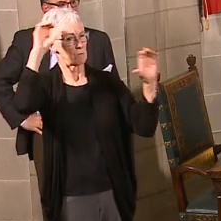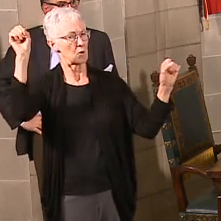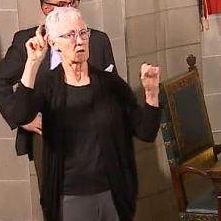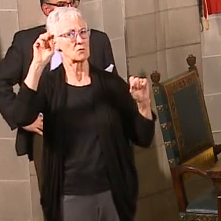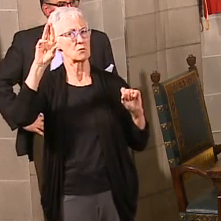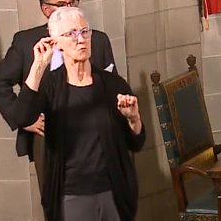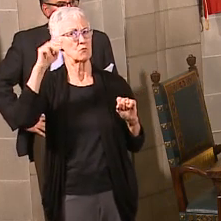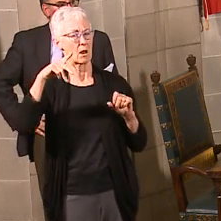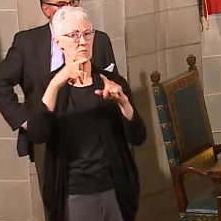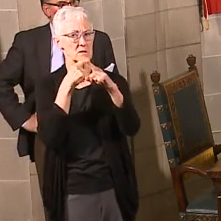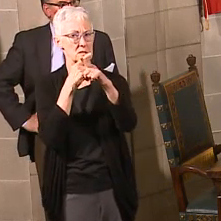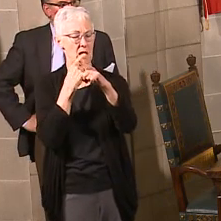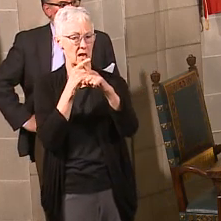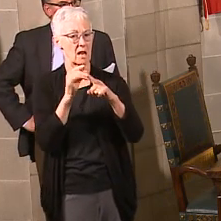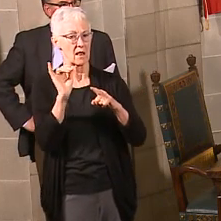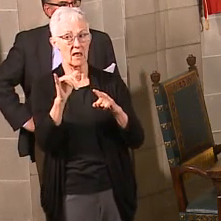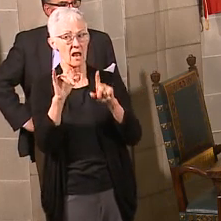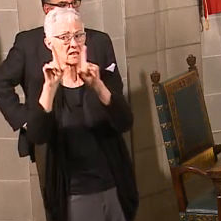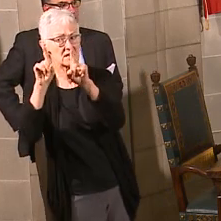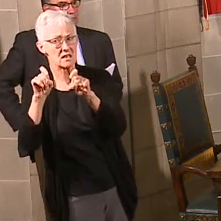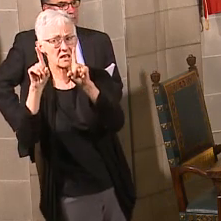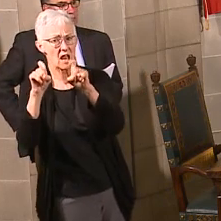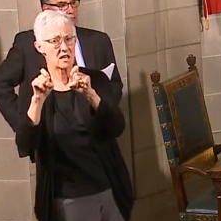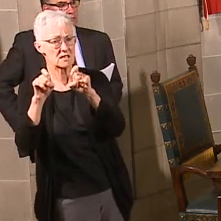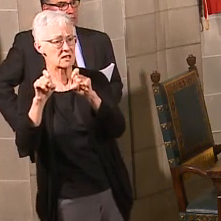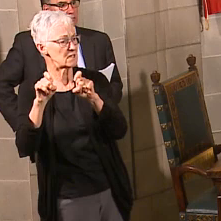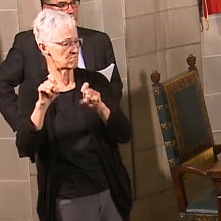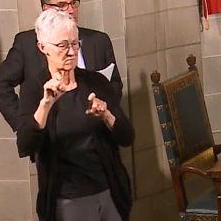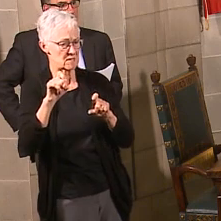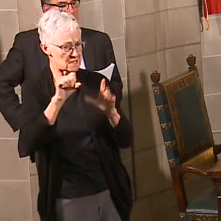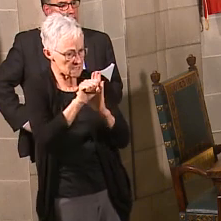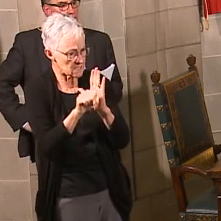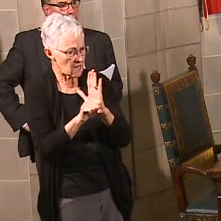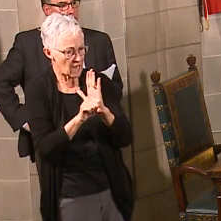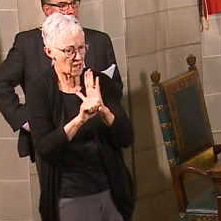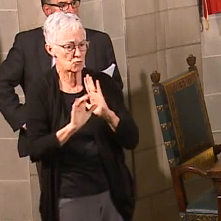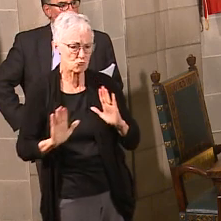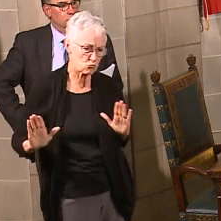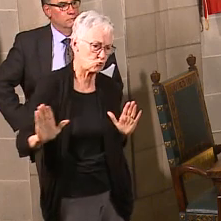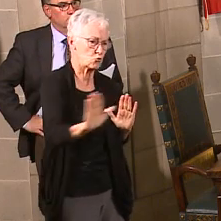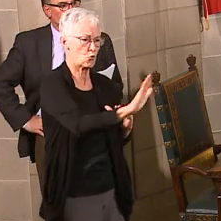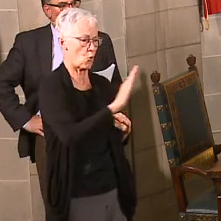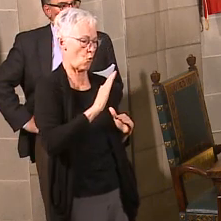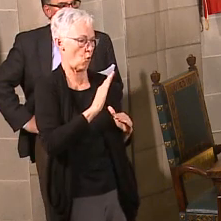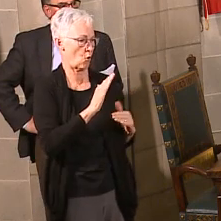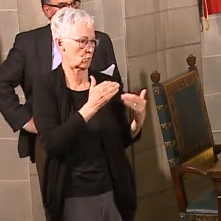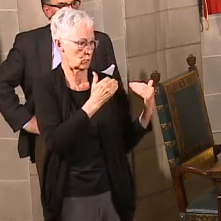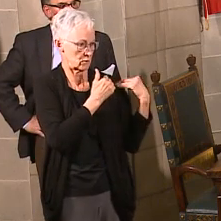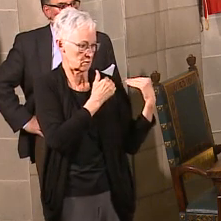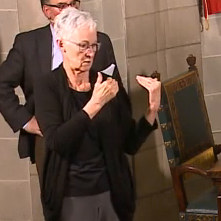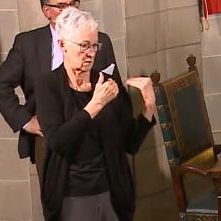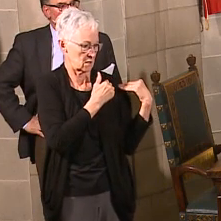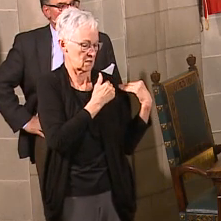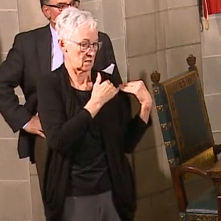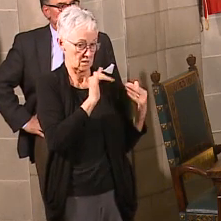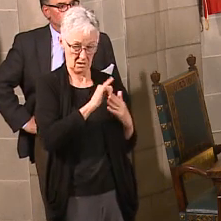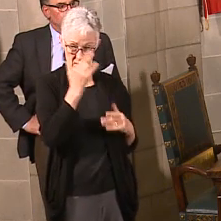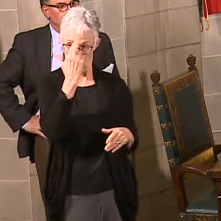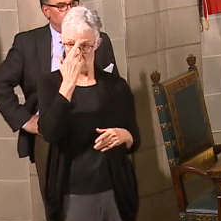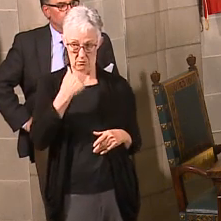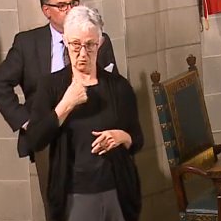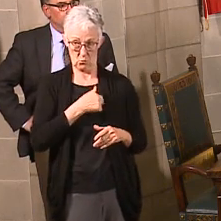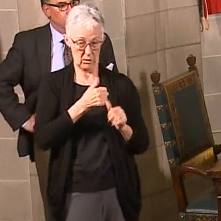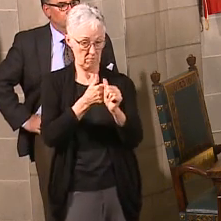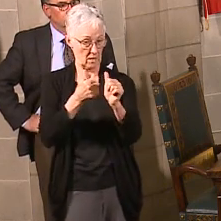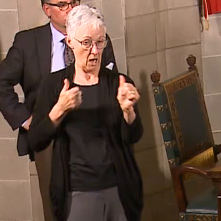testing is a responsibility that states must take up. Is that part of the reason why Nebraska is behind other states such as Iowa when it comes to